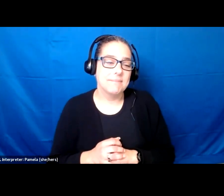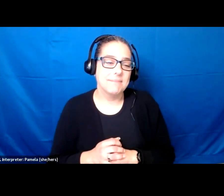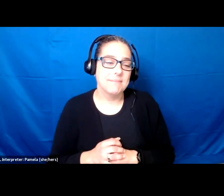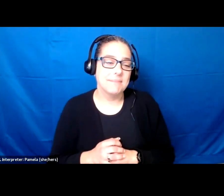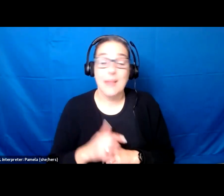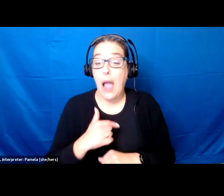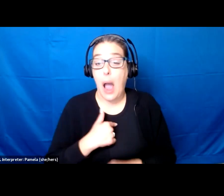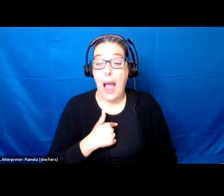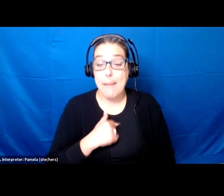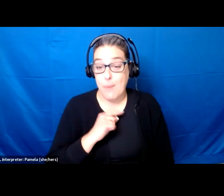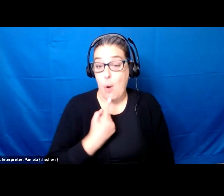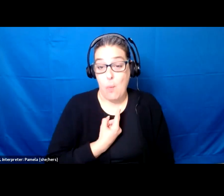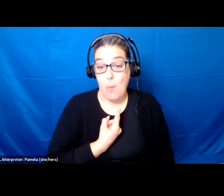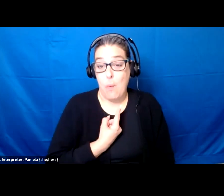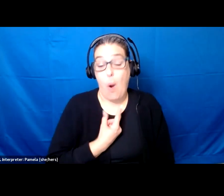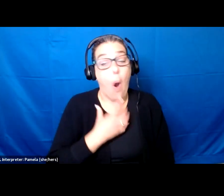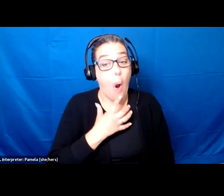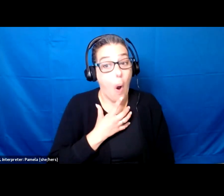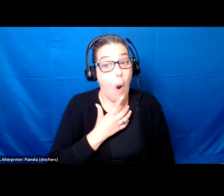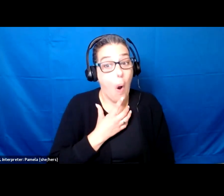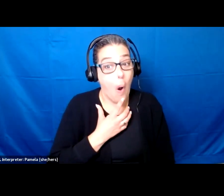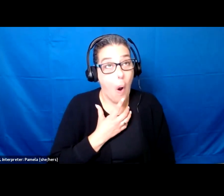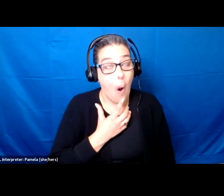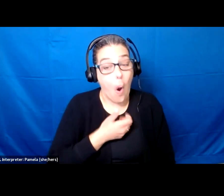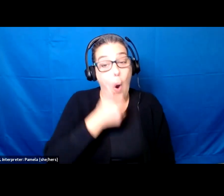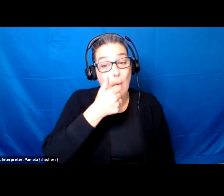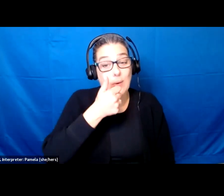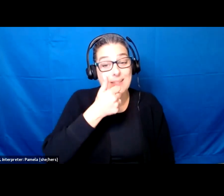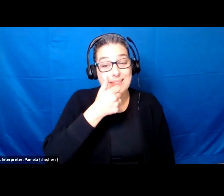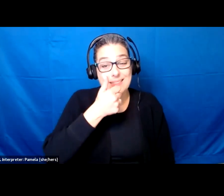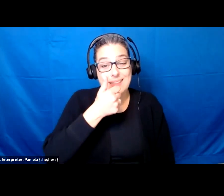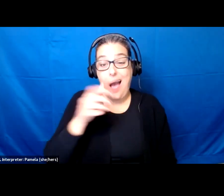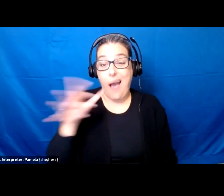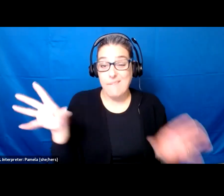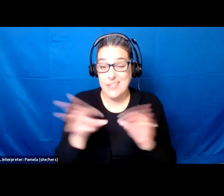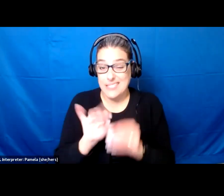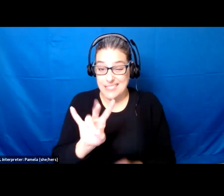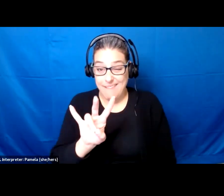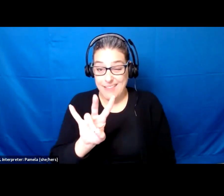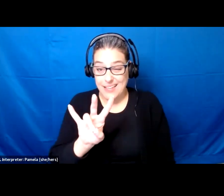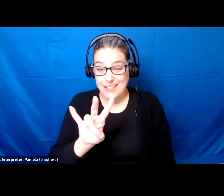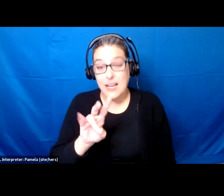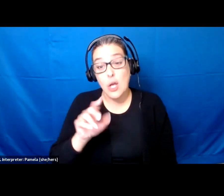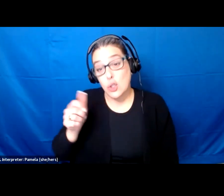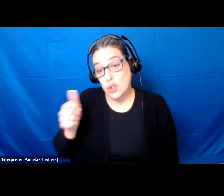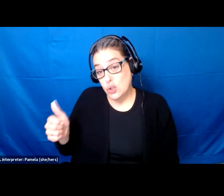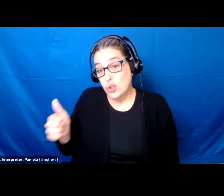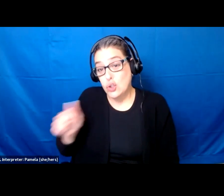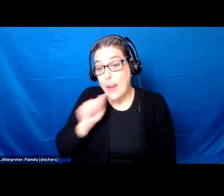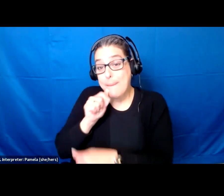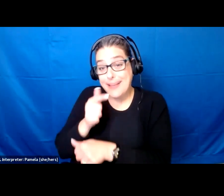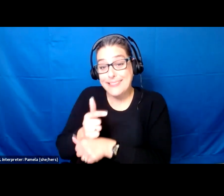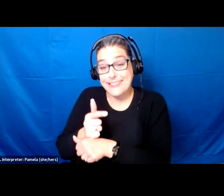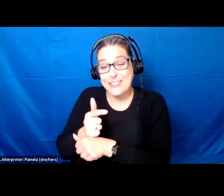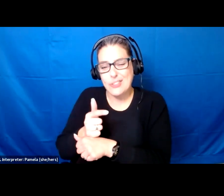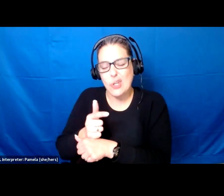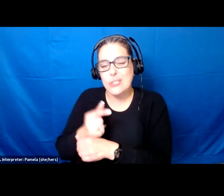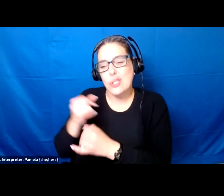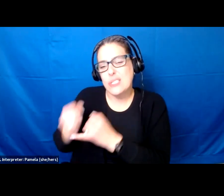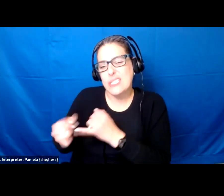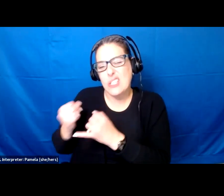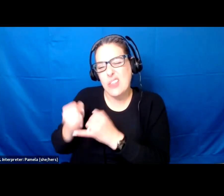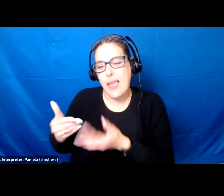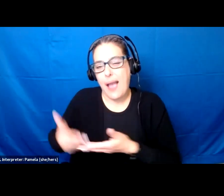one of seven. I'm the oldest. She's the youngest. She is without getting into